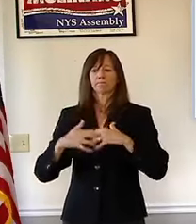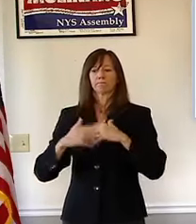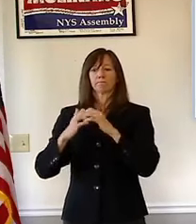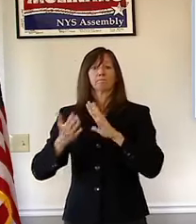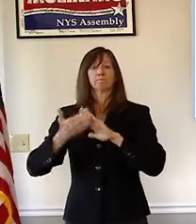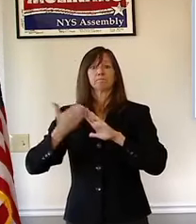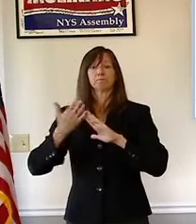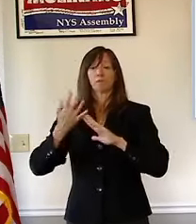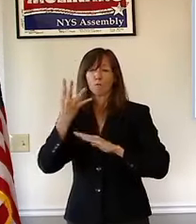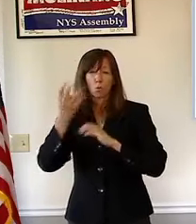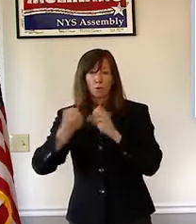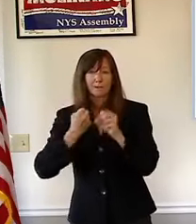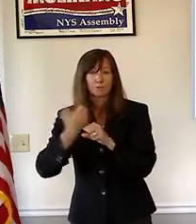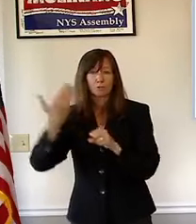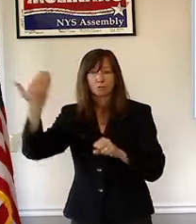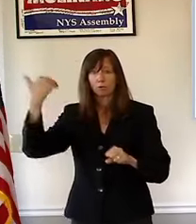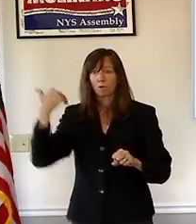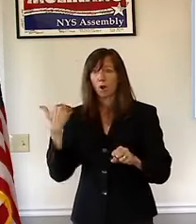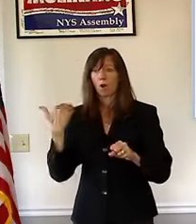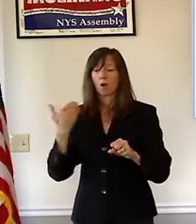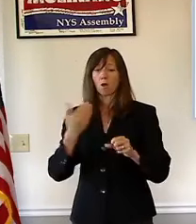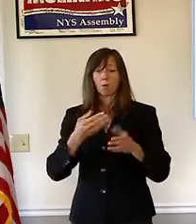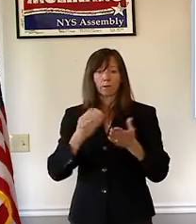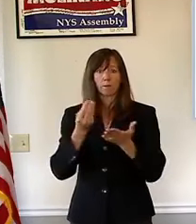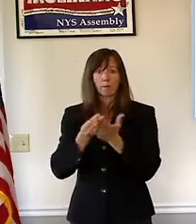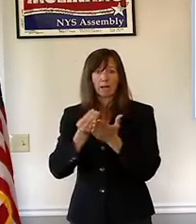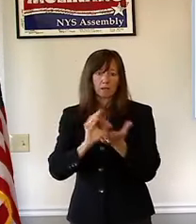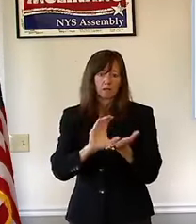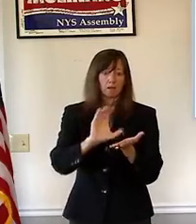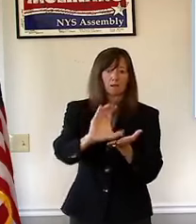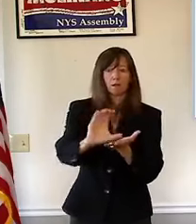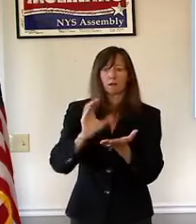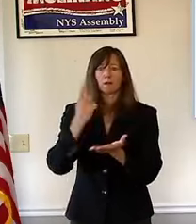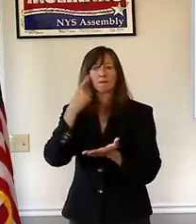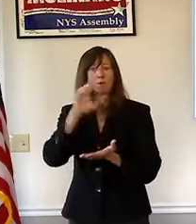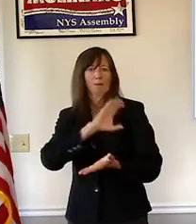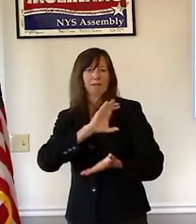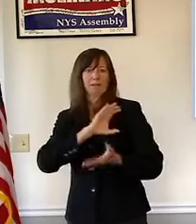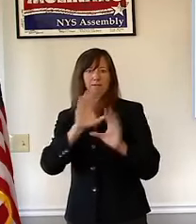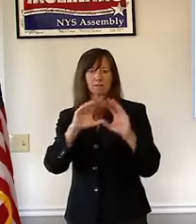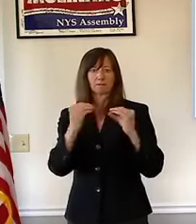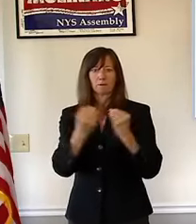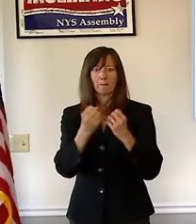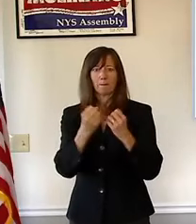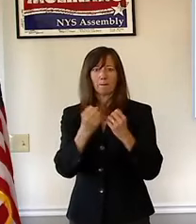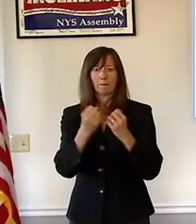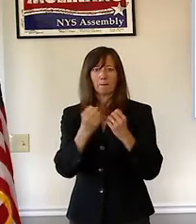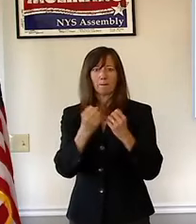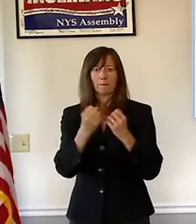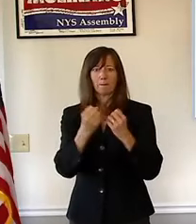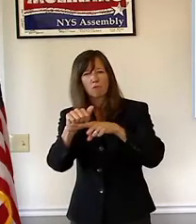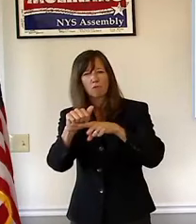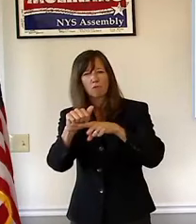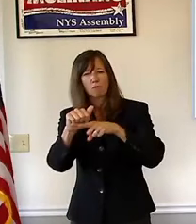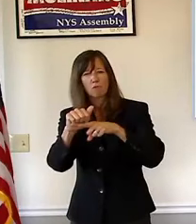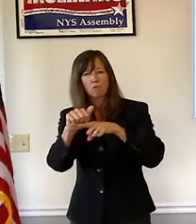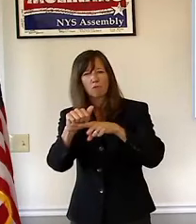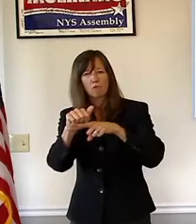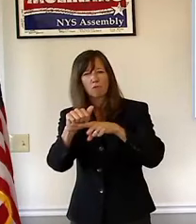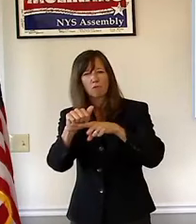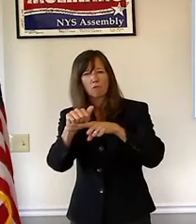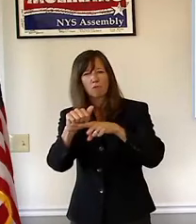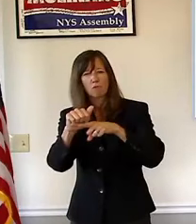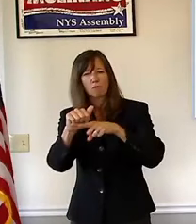police agencies to ensure that they had the crisis intervention, the mental health first aid, and the de-escalation training. And that was a commitment we made